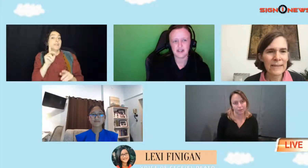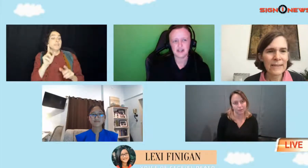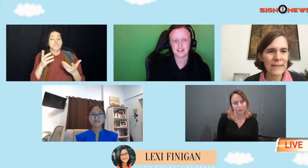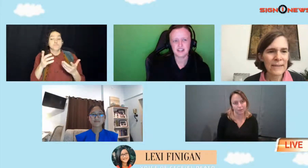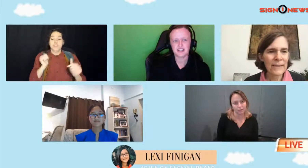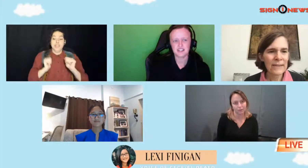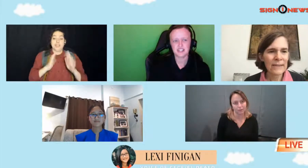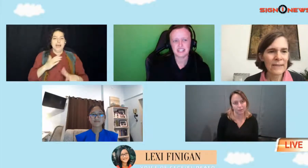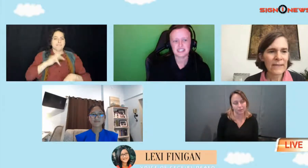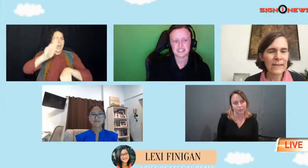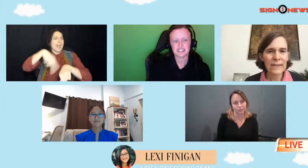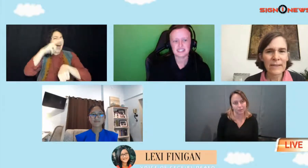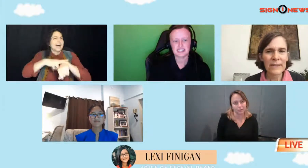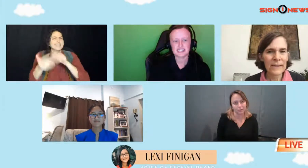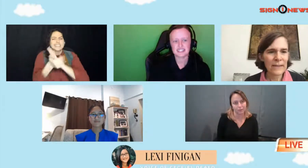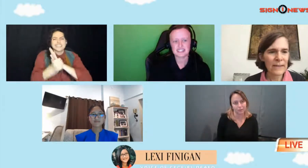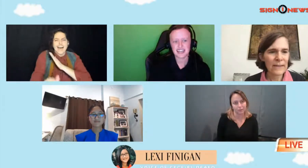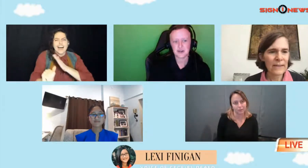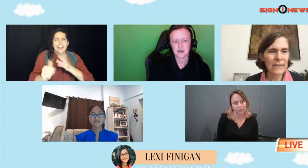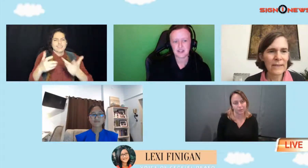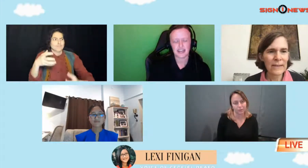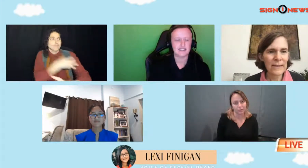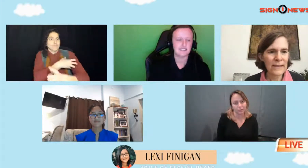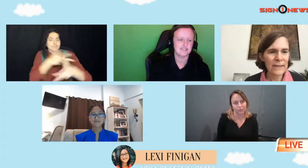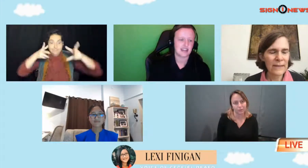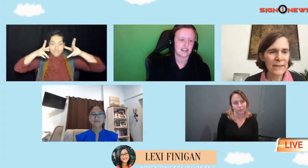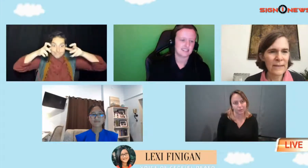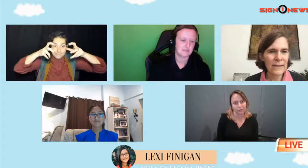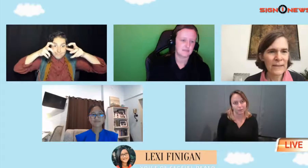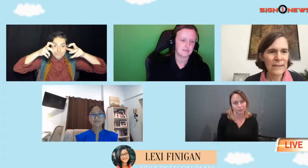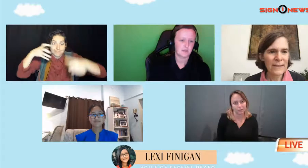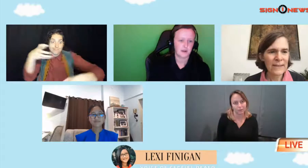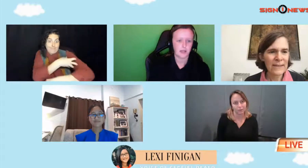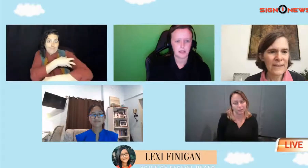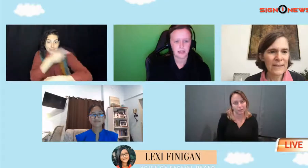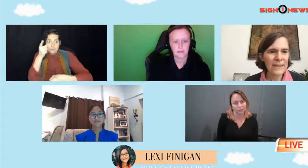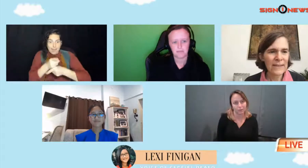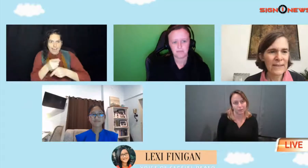do concerning sound and deaf acting,